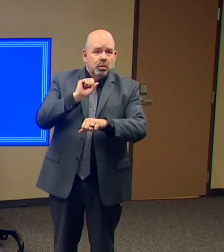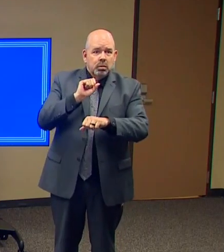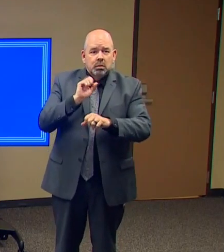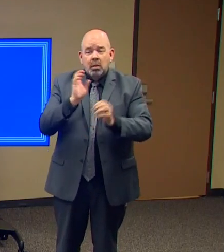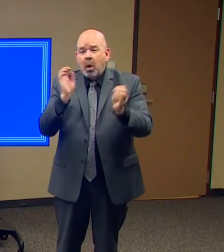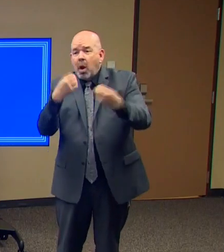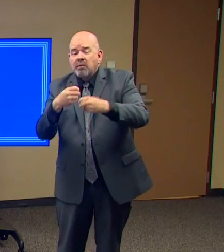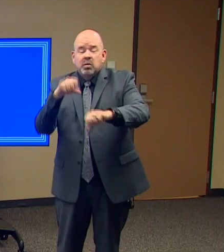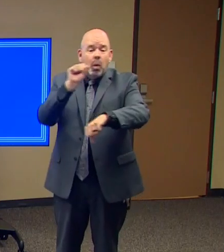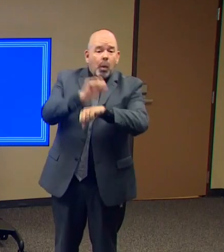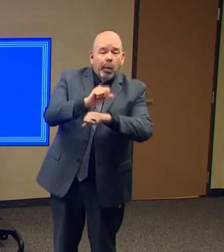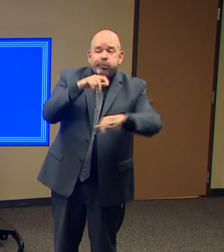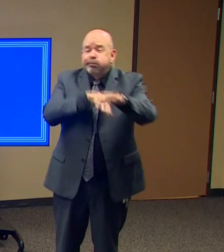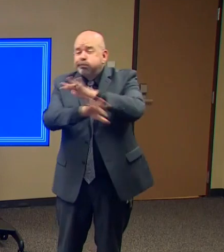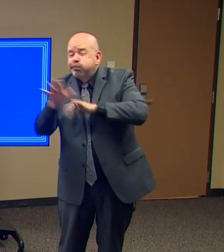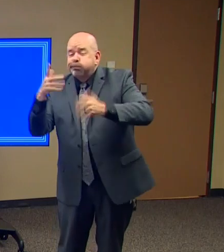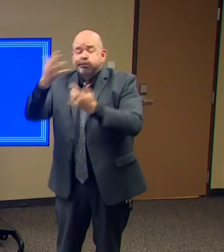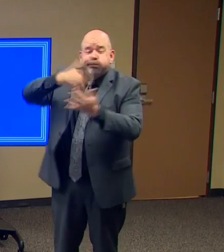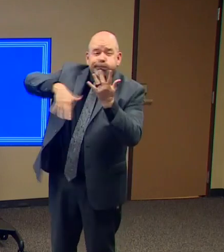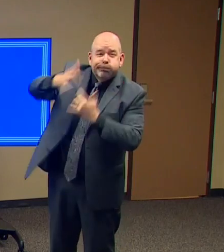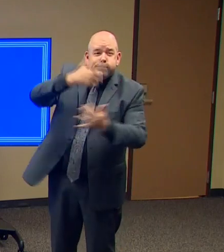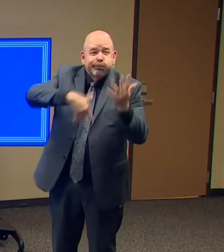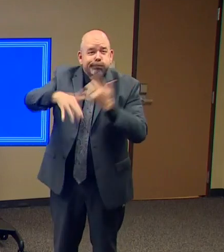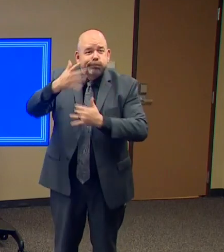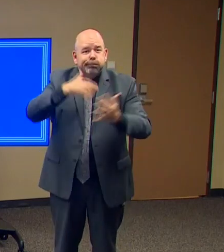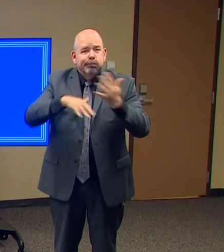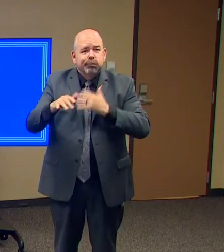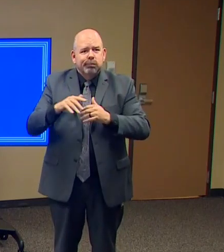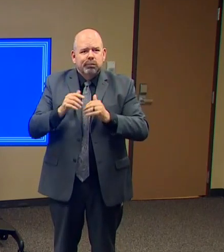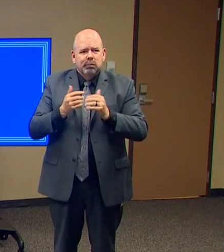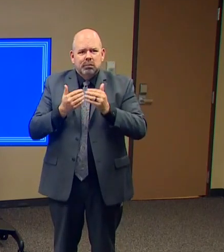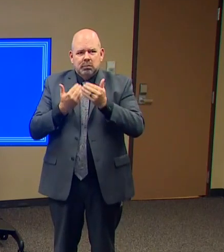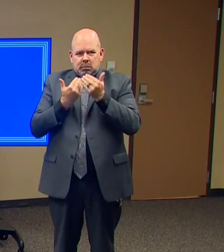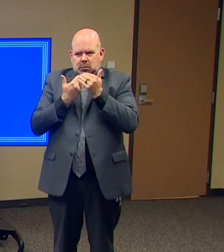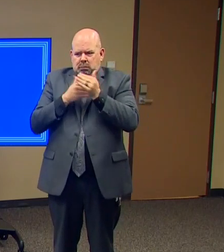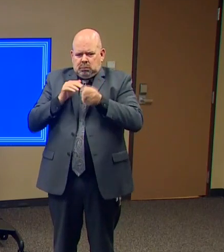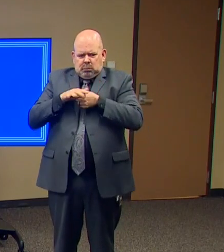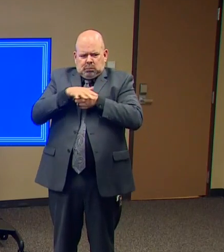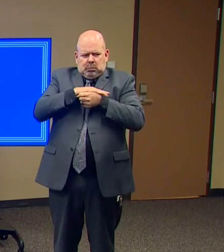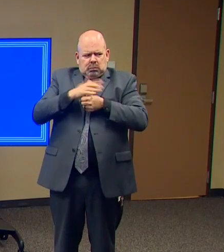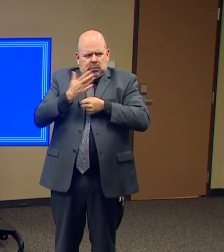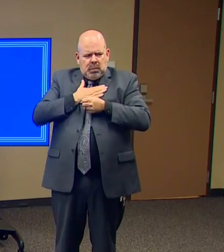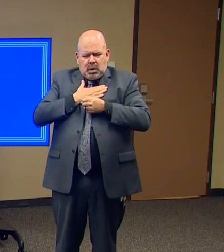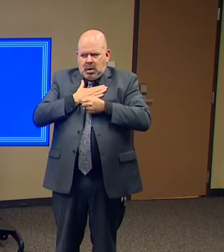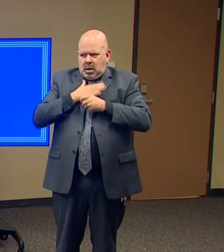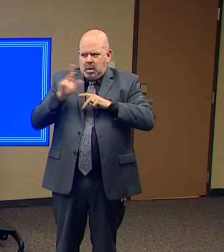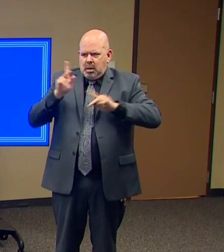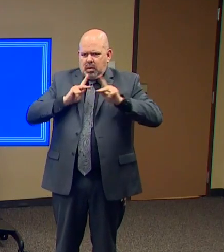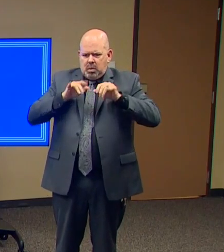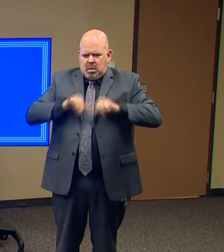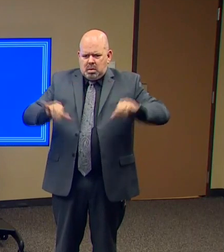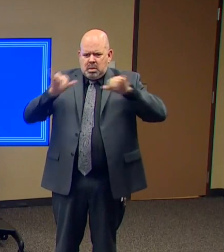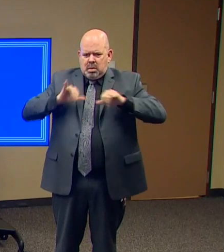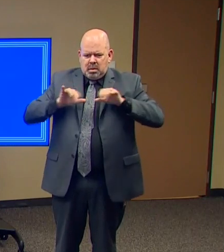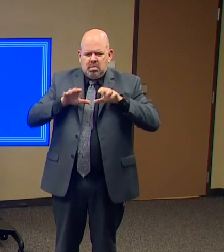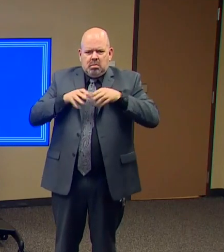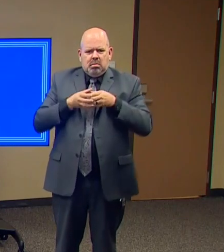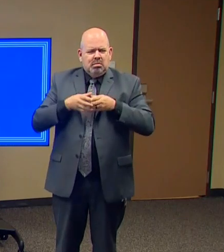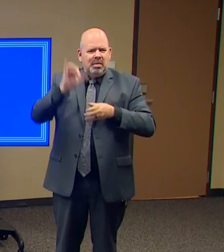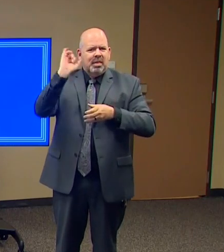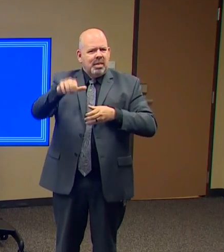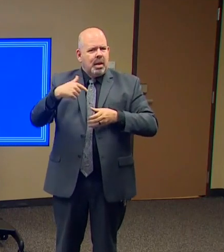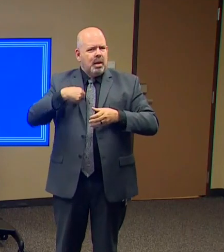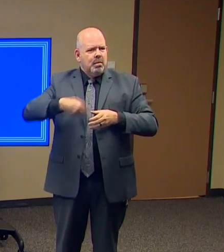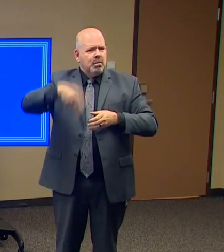with people outside their house. They should wear face coverings and frequently wash their hands and clean their environment. For those who interact